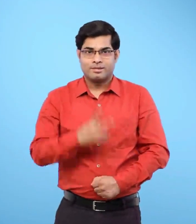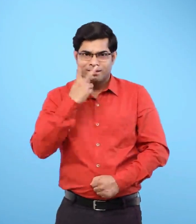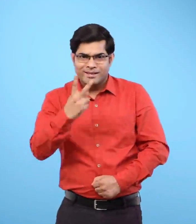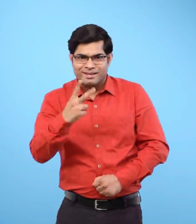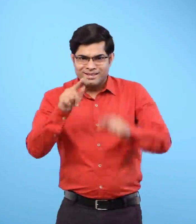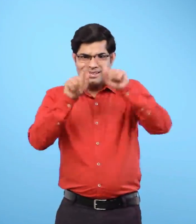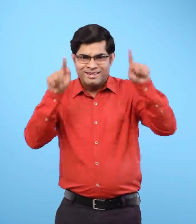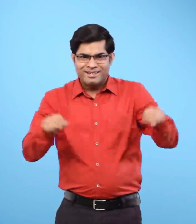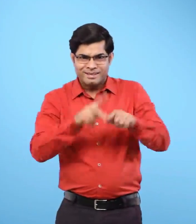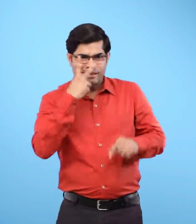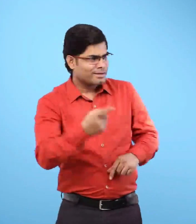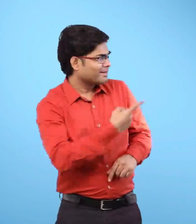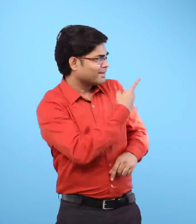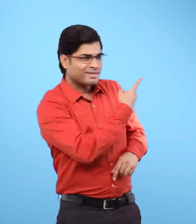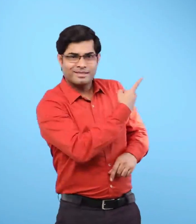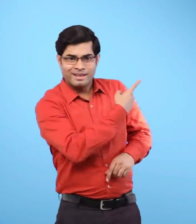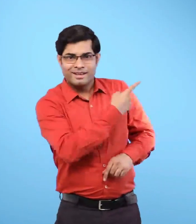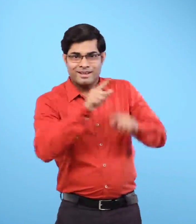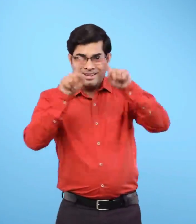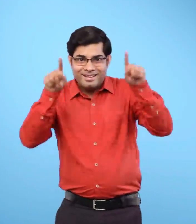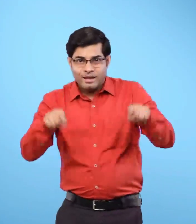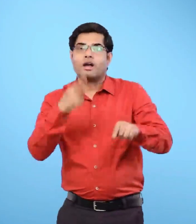Empty space has been provided for you to draw.